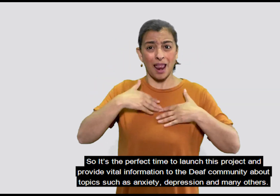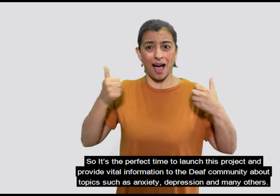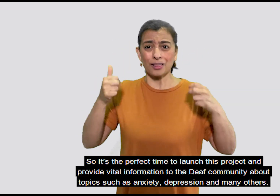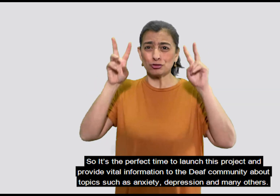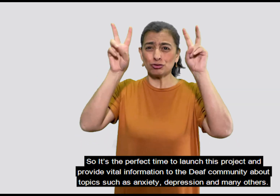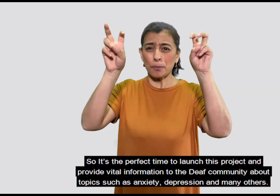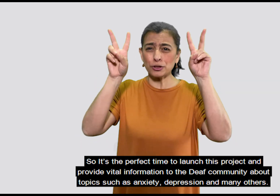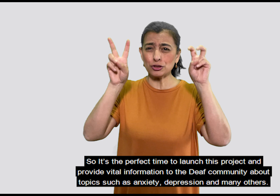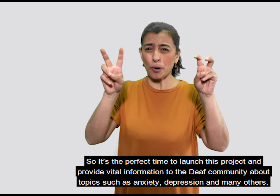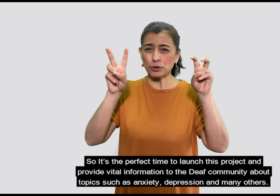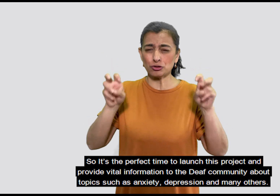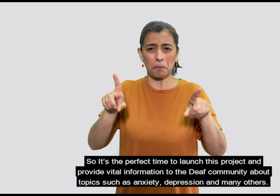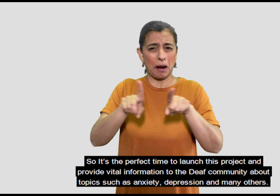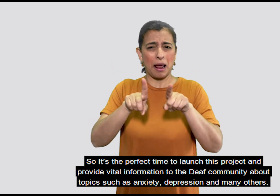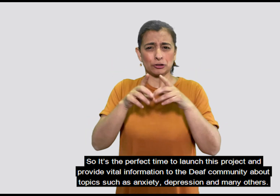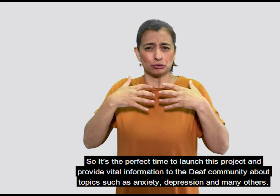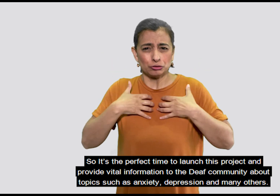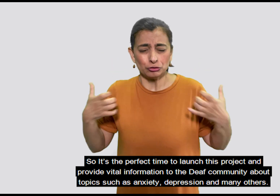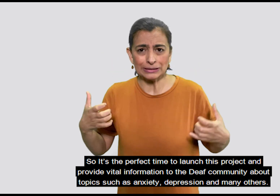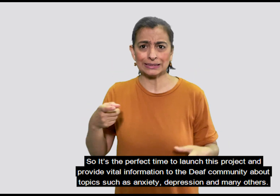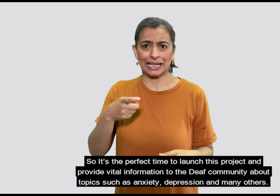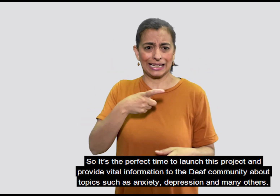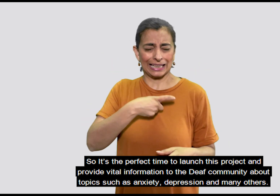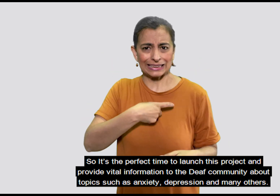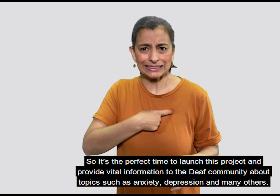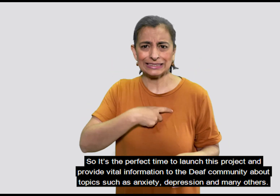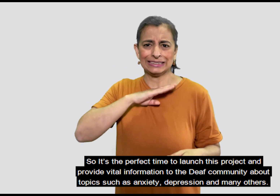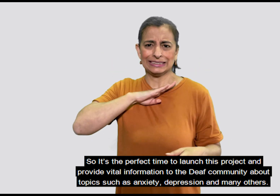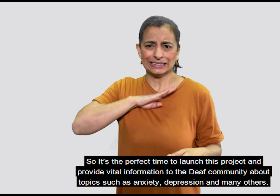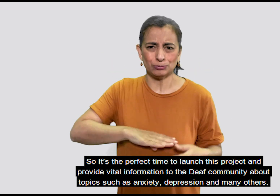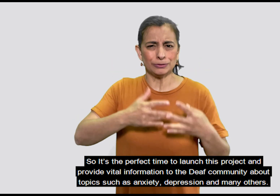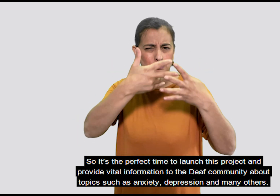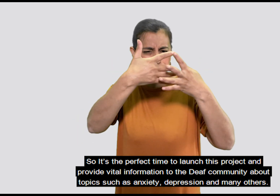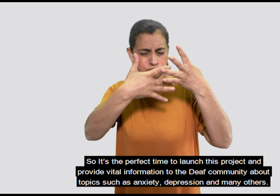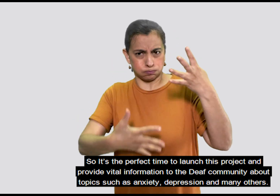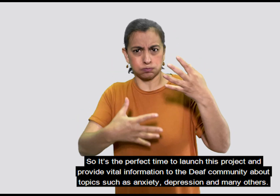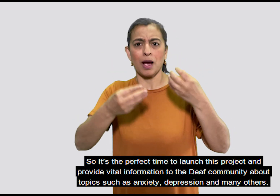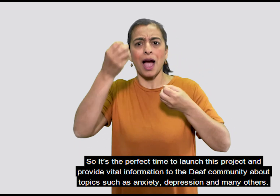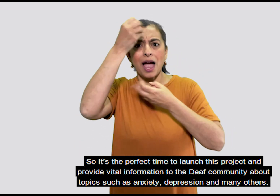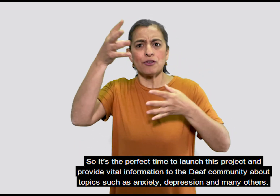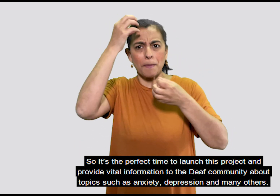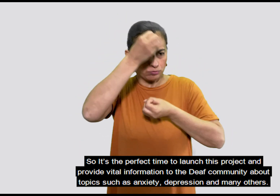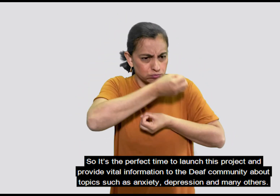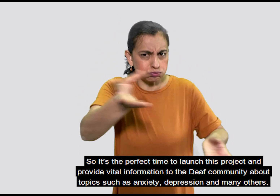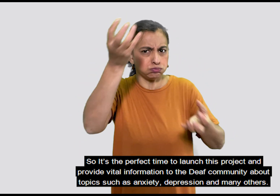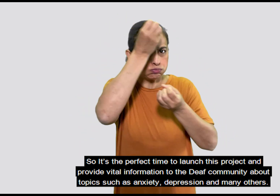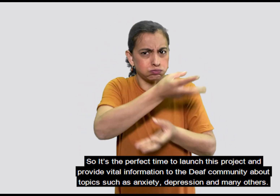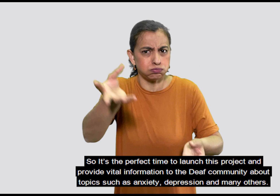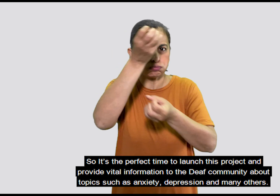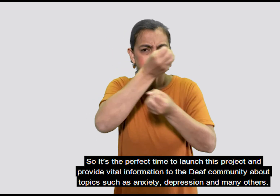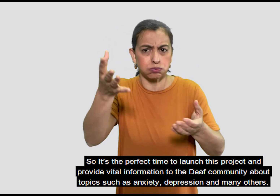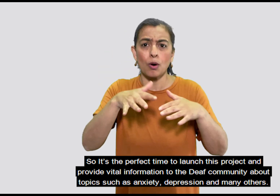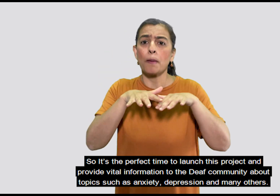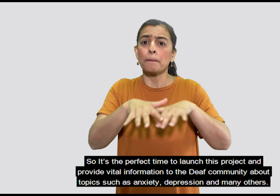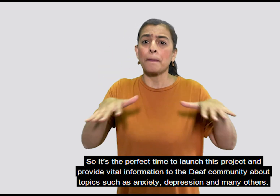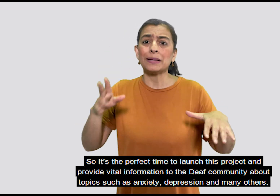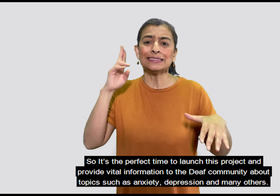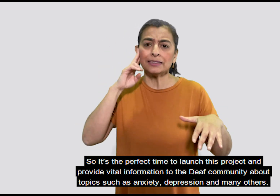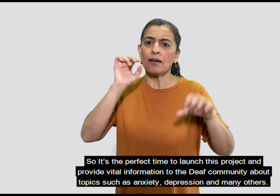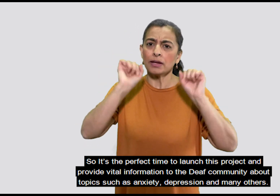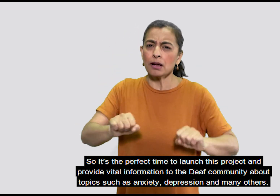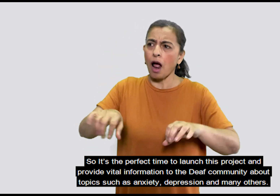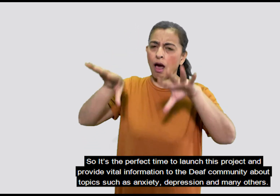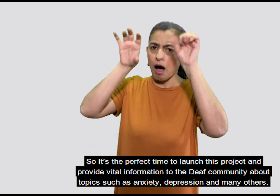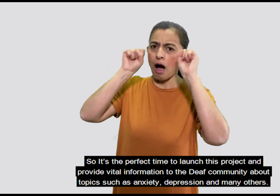So it's the perfect time to launch this project and provide vital information to the deaf community about topics such as